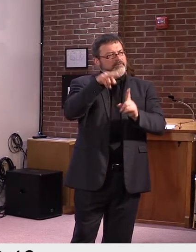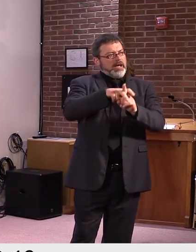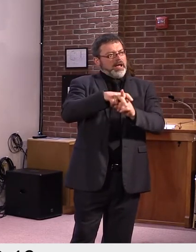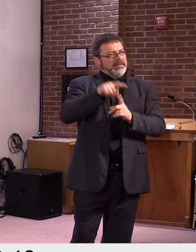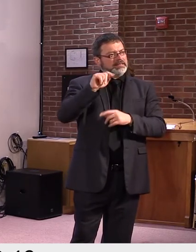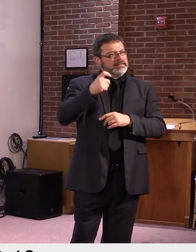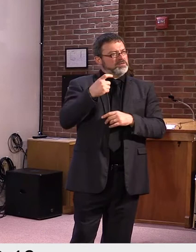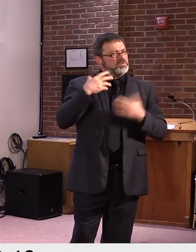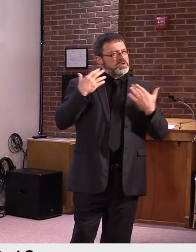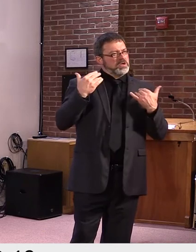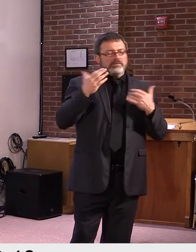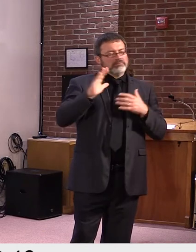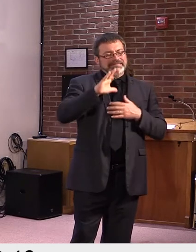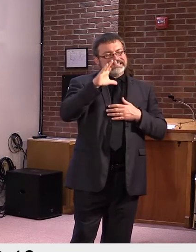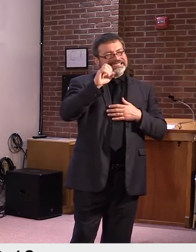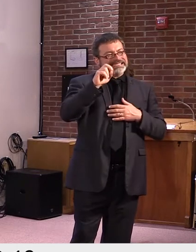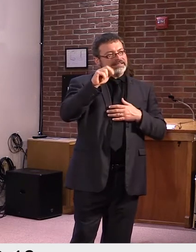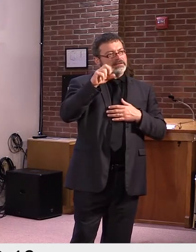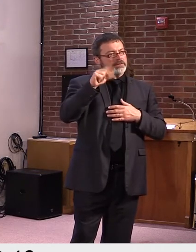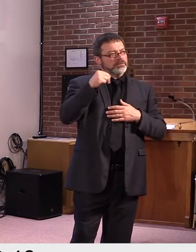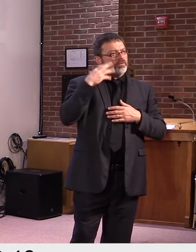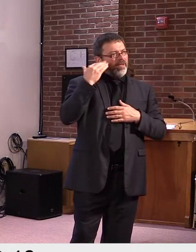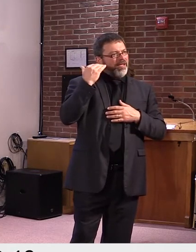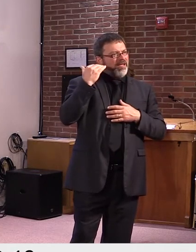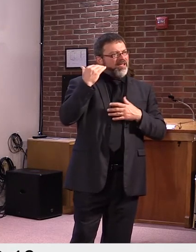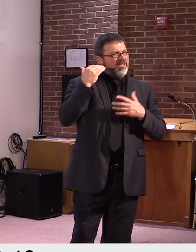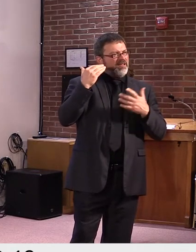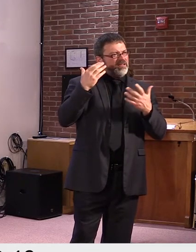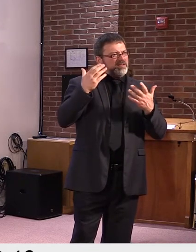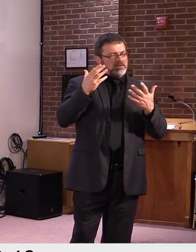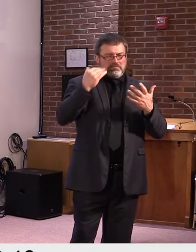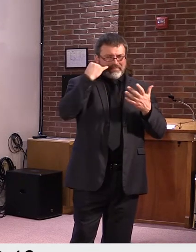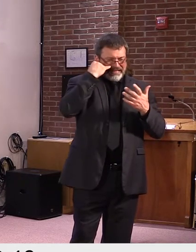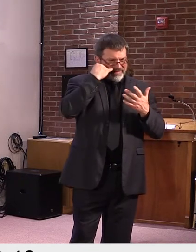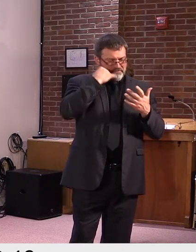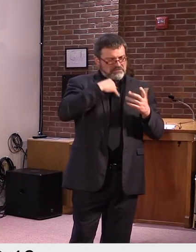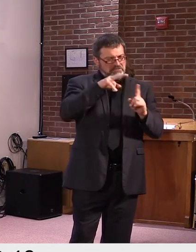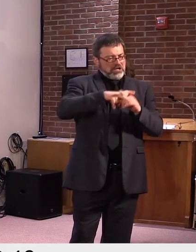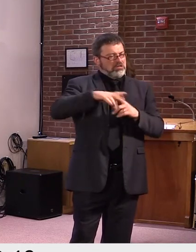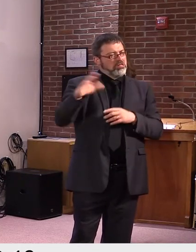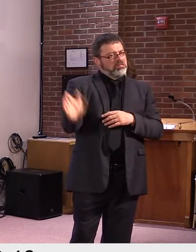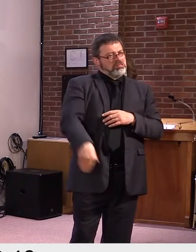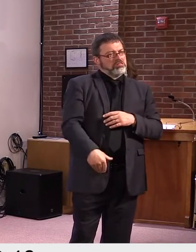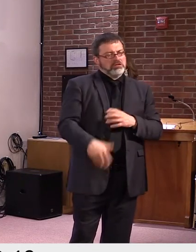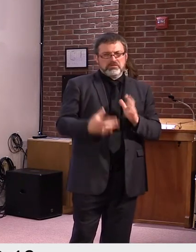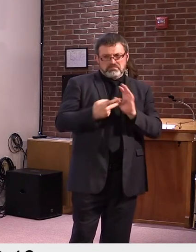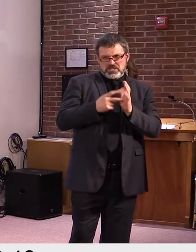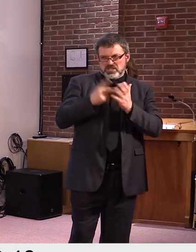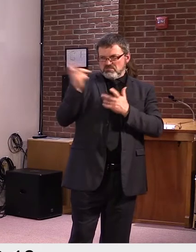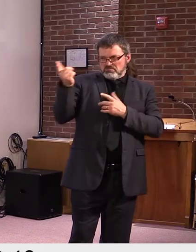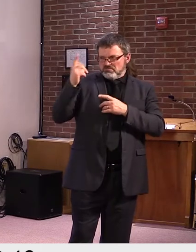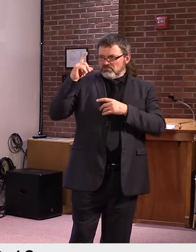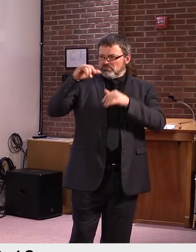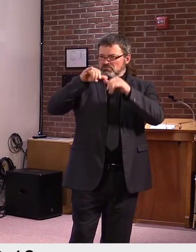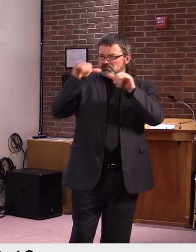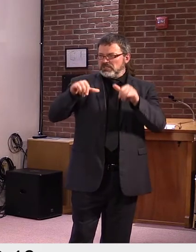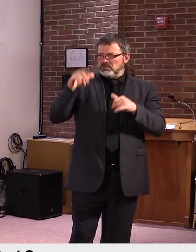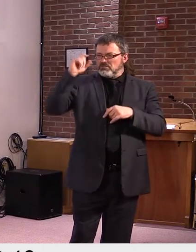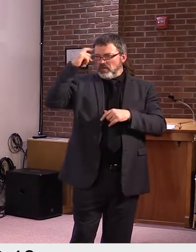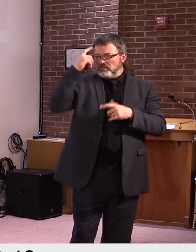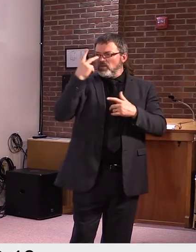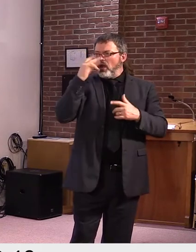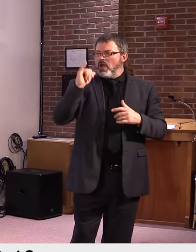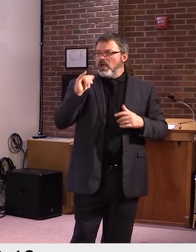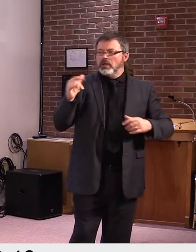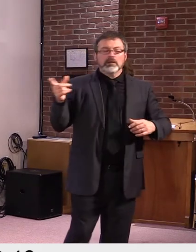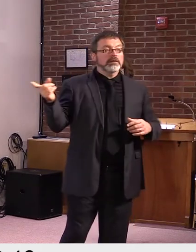of the considerations. The census participation is a constitutional item, and it allows everybody to have representation.